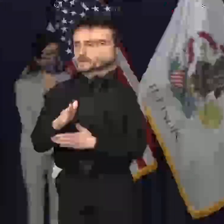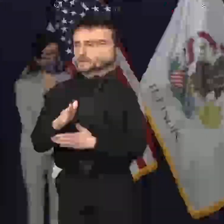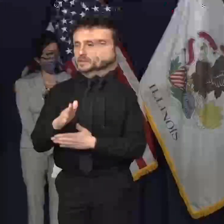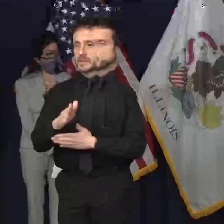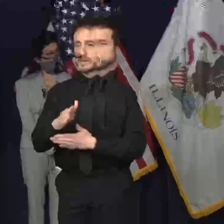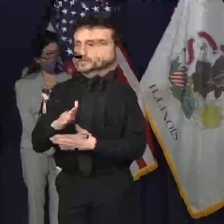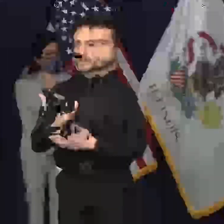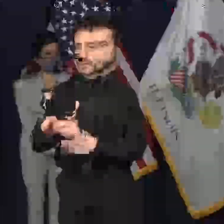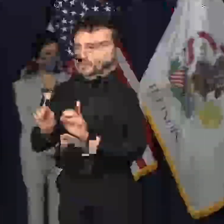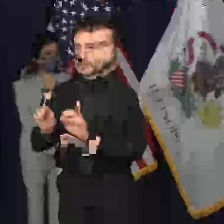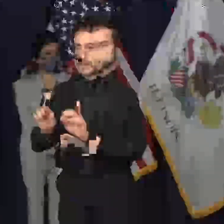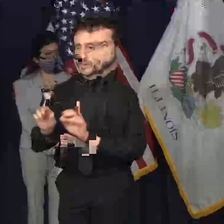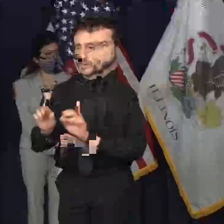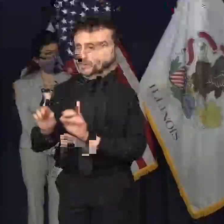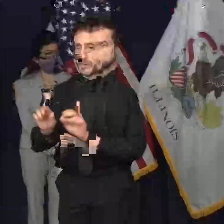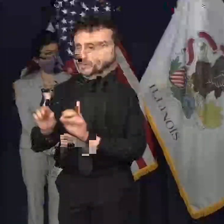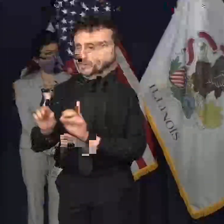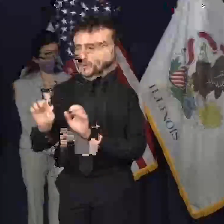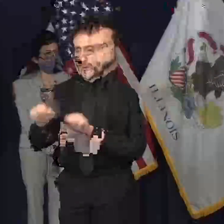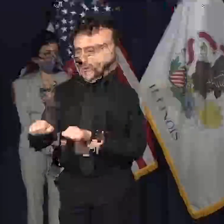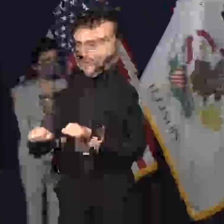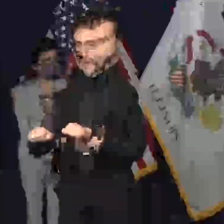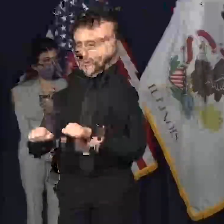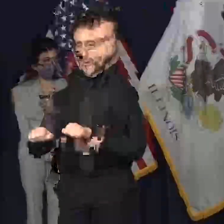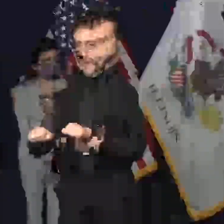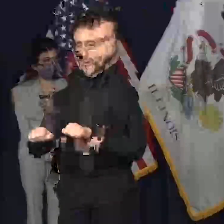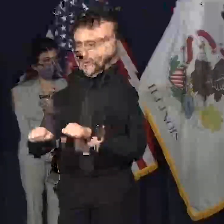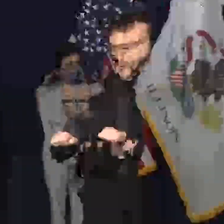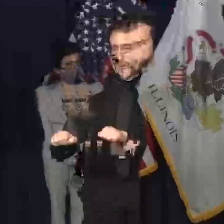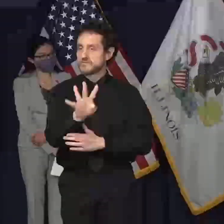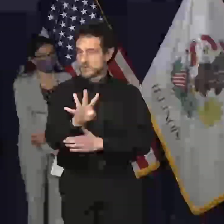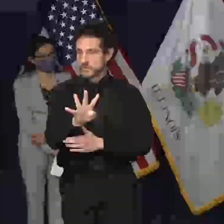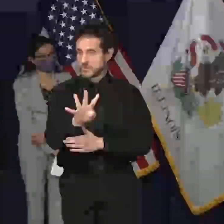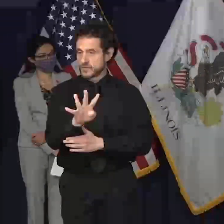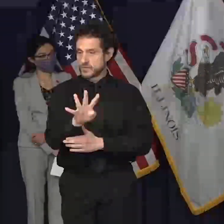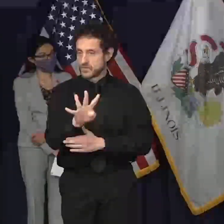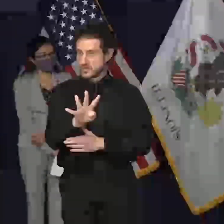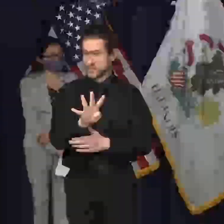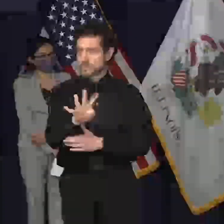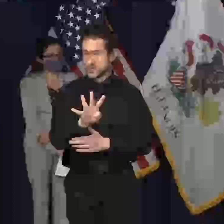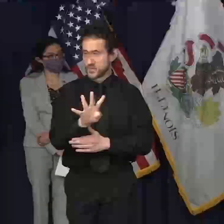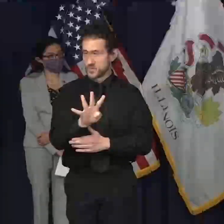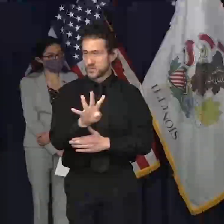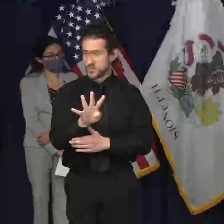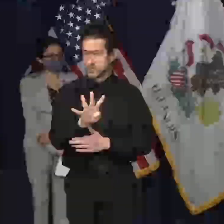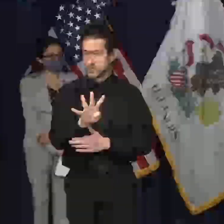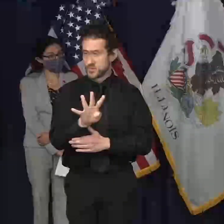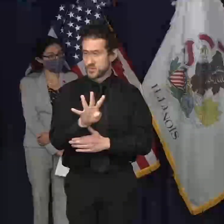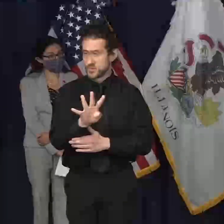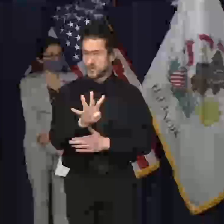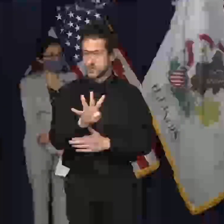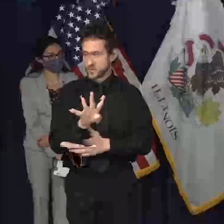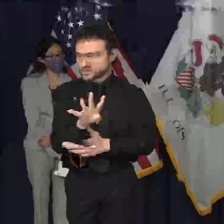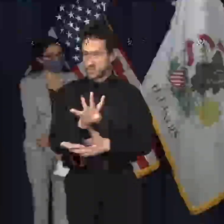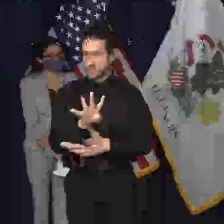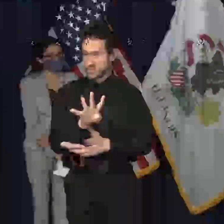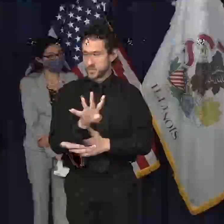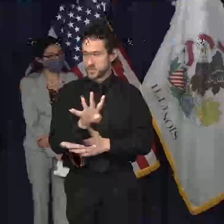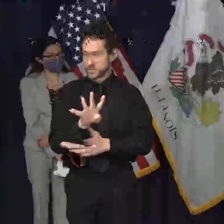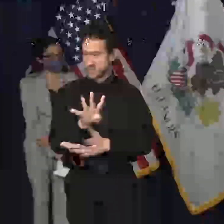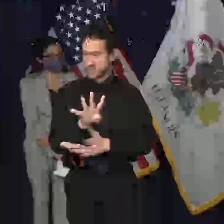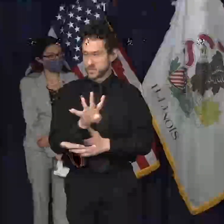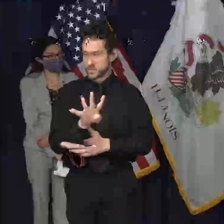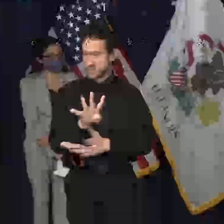gatherings of 10 or fewer, in phase four, 50 or fewer. So that's the guidance that's been given to me. I'm not the one providing